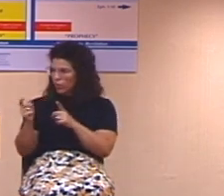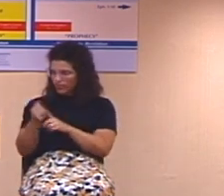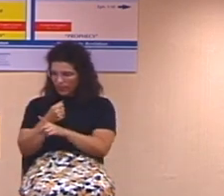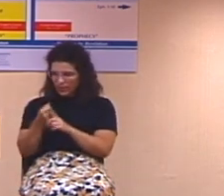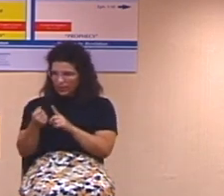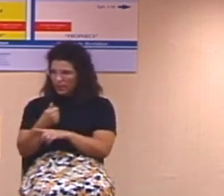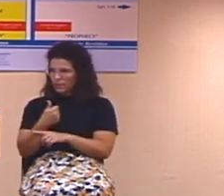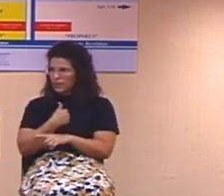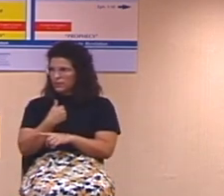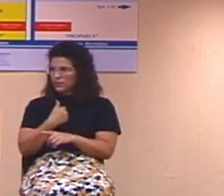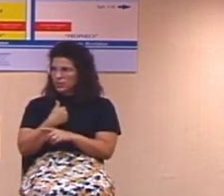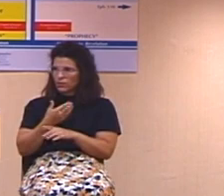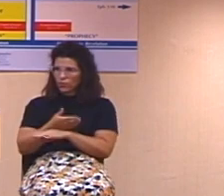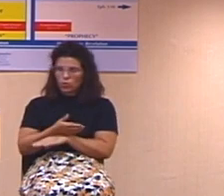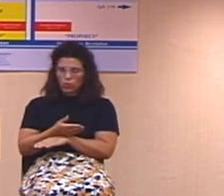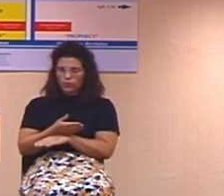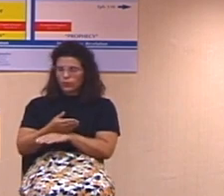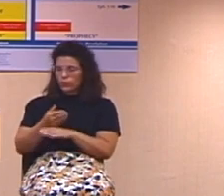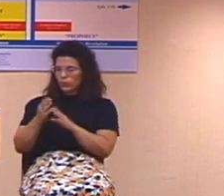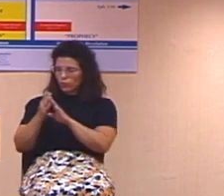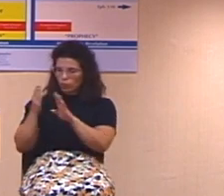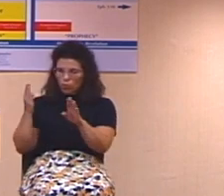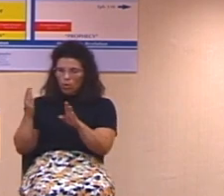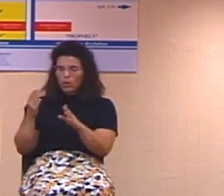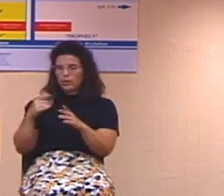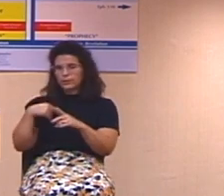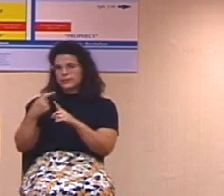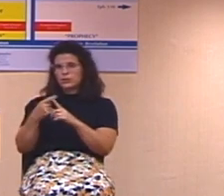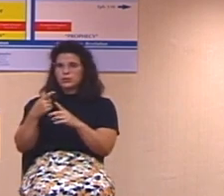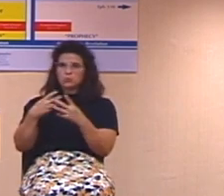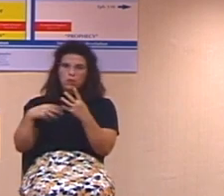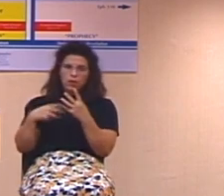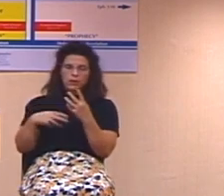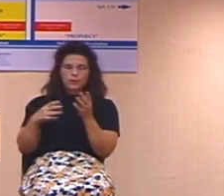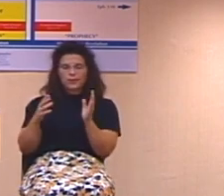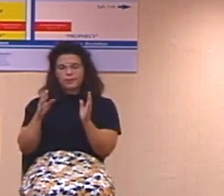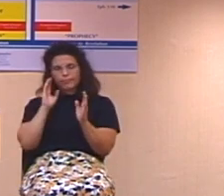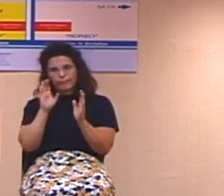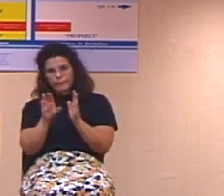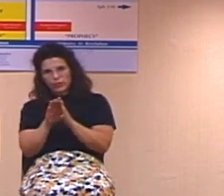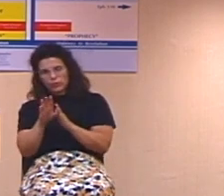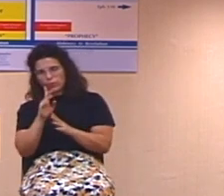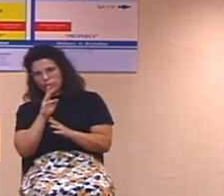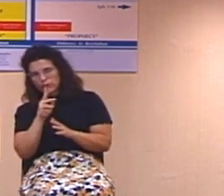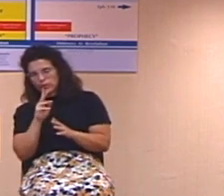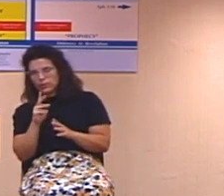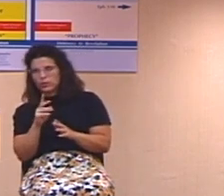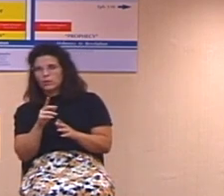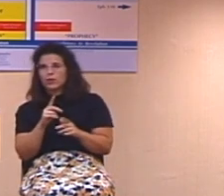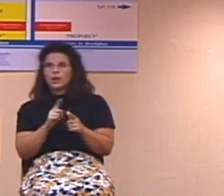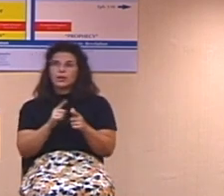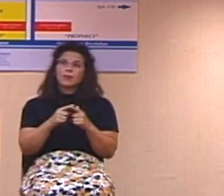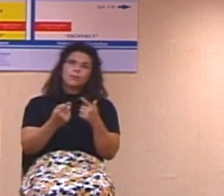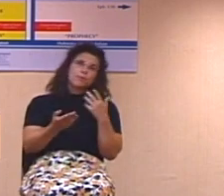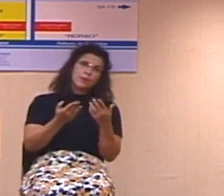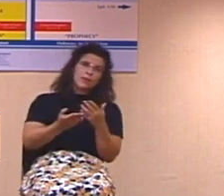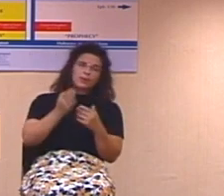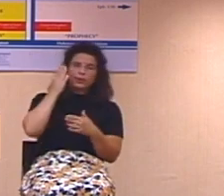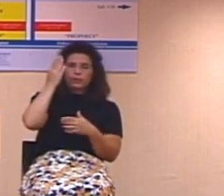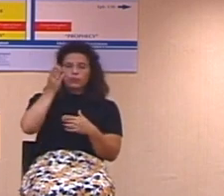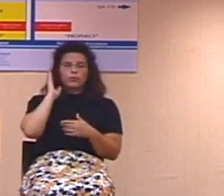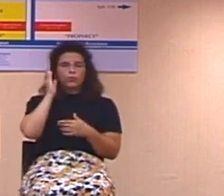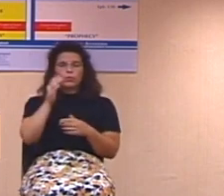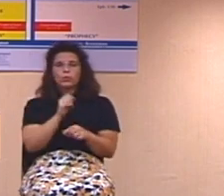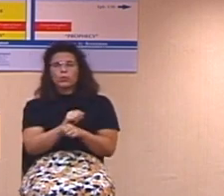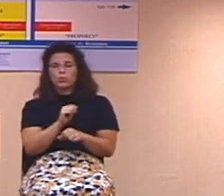up against the brick wall over there till it's bloody, figuratively speaking. And then one day maybe it'll work.